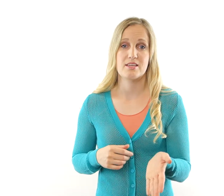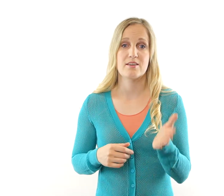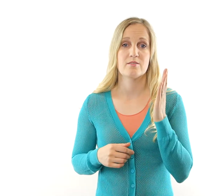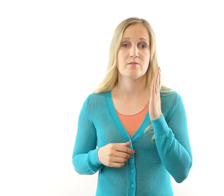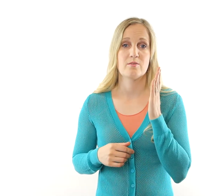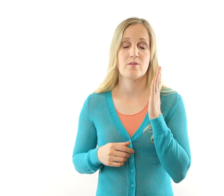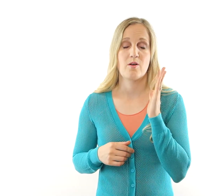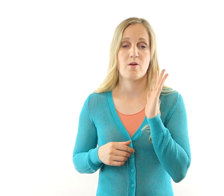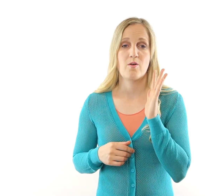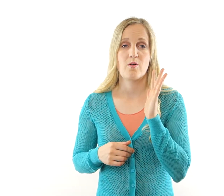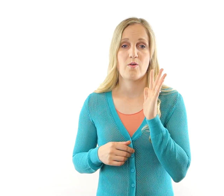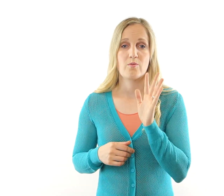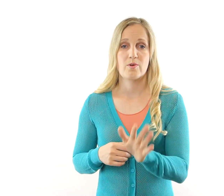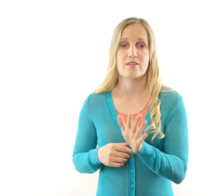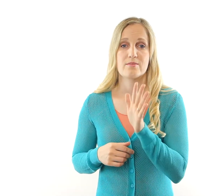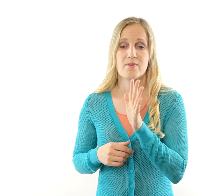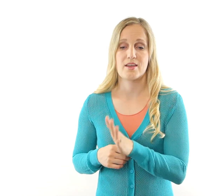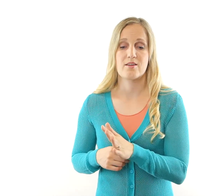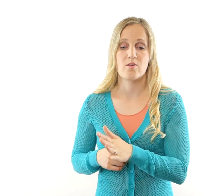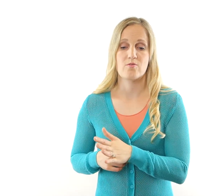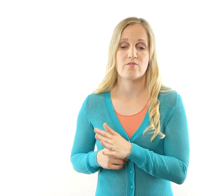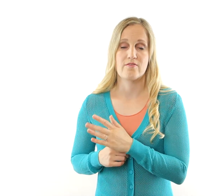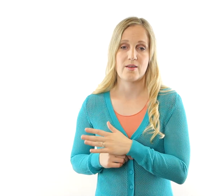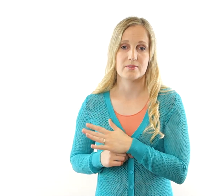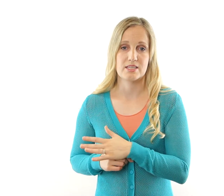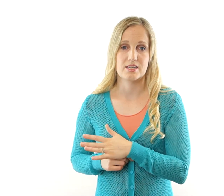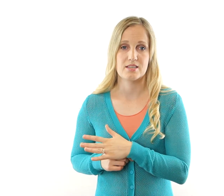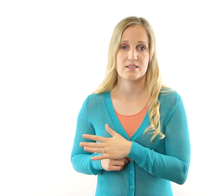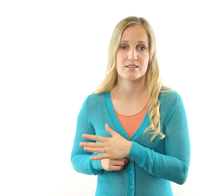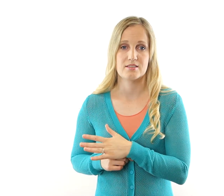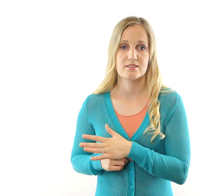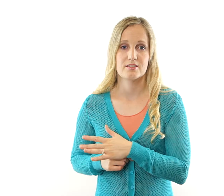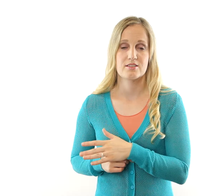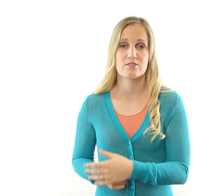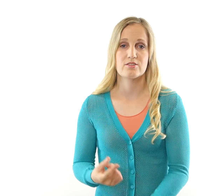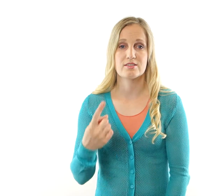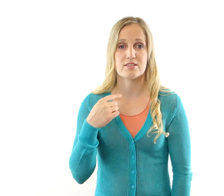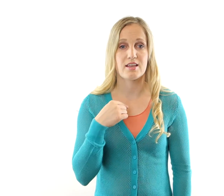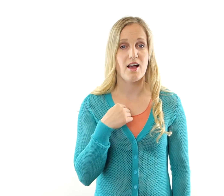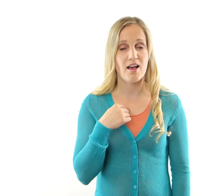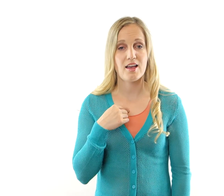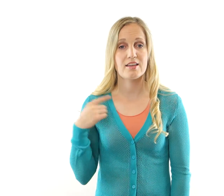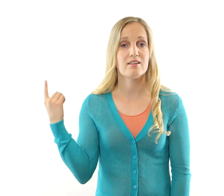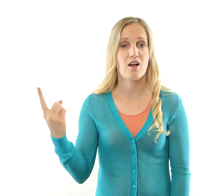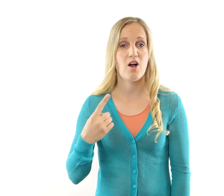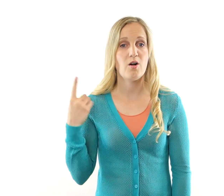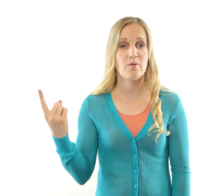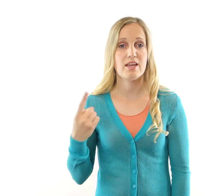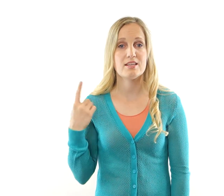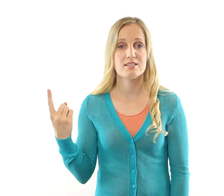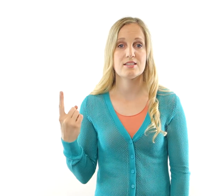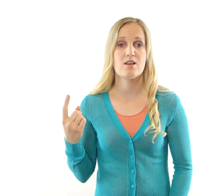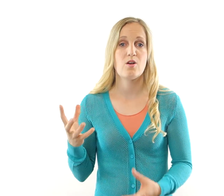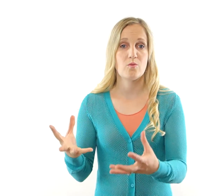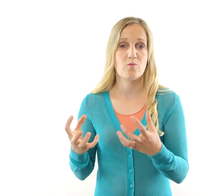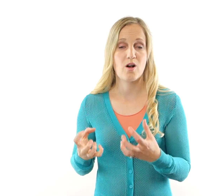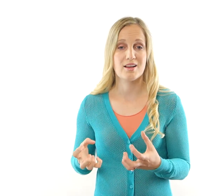be with my own family. So you can say, I always